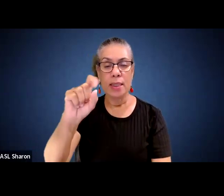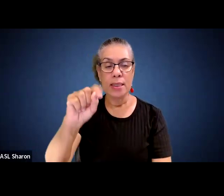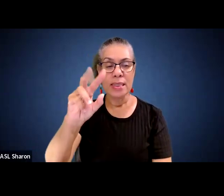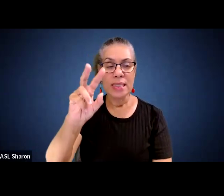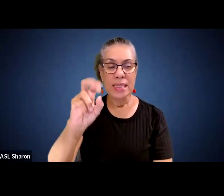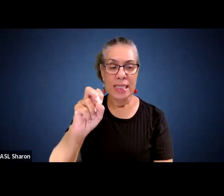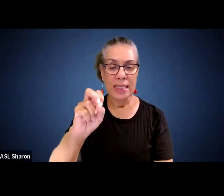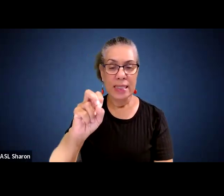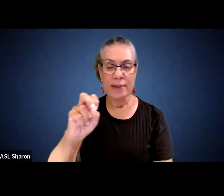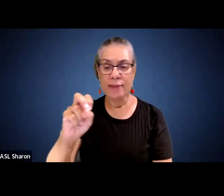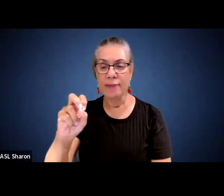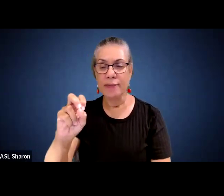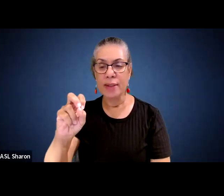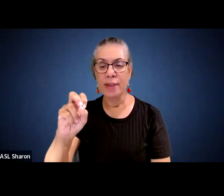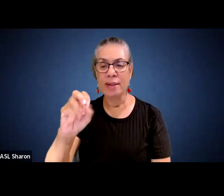Davis.